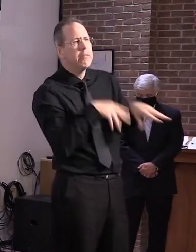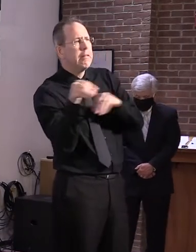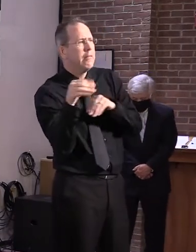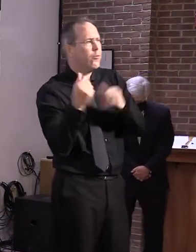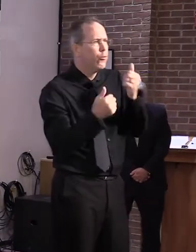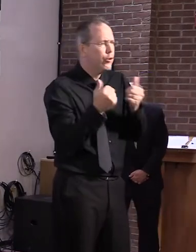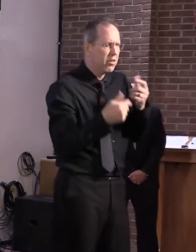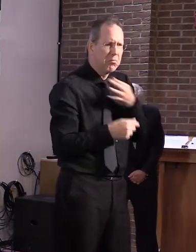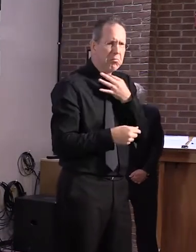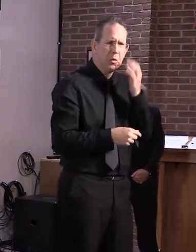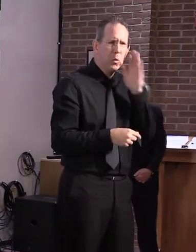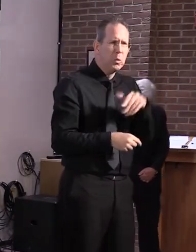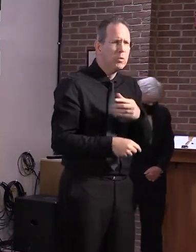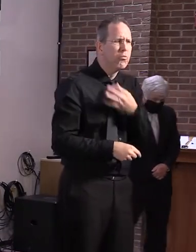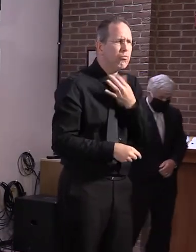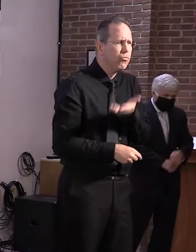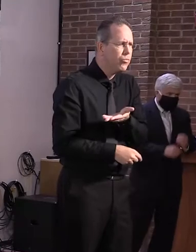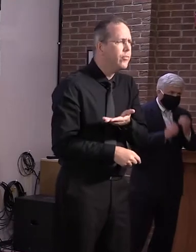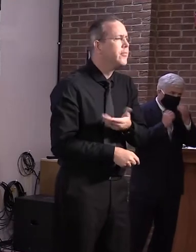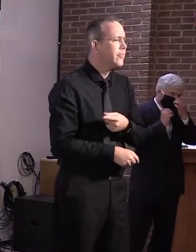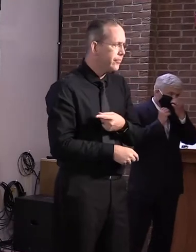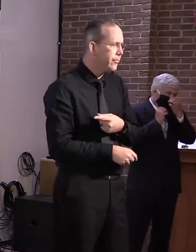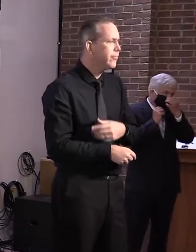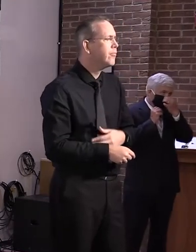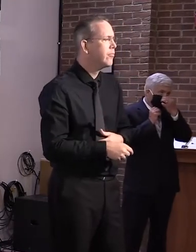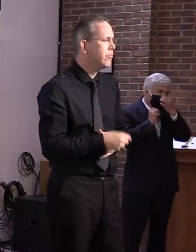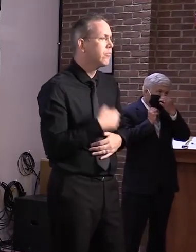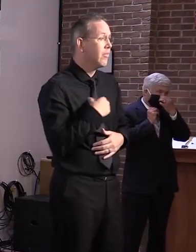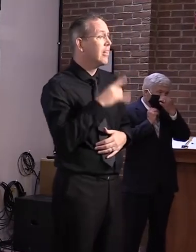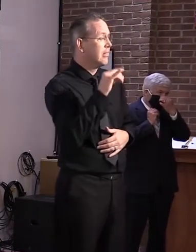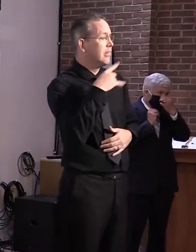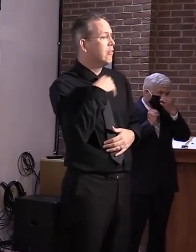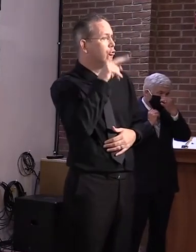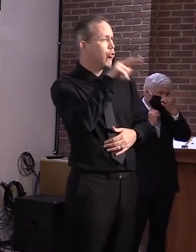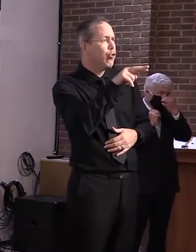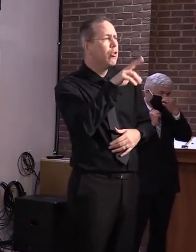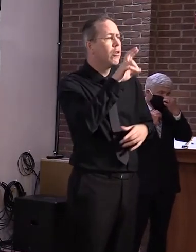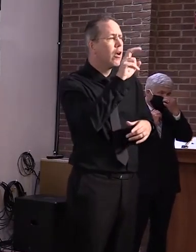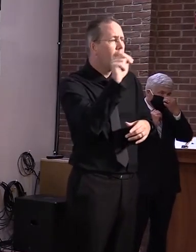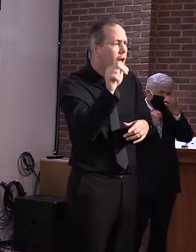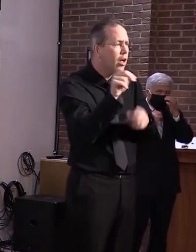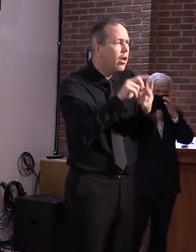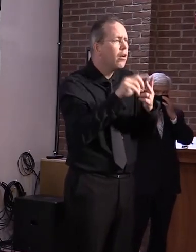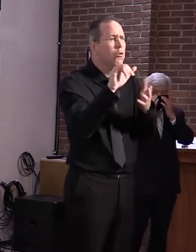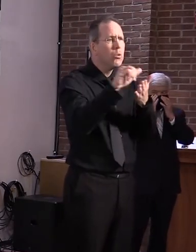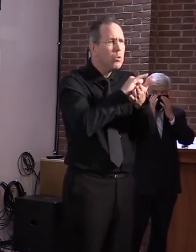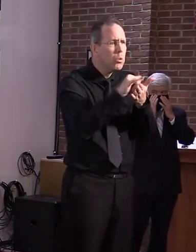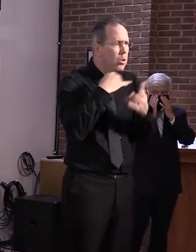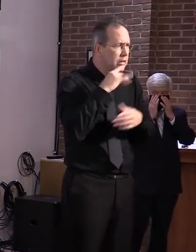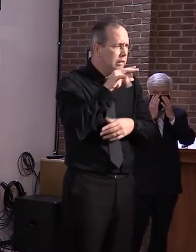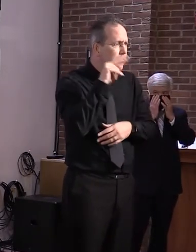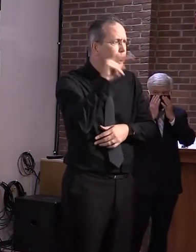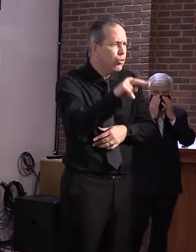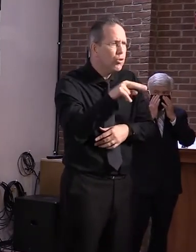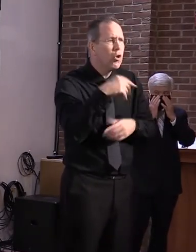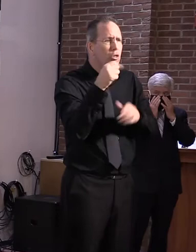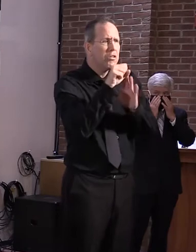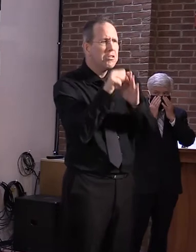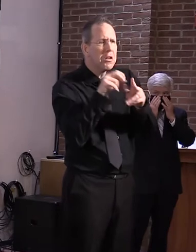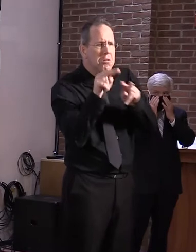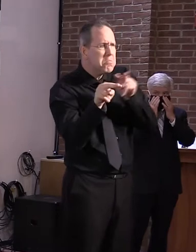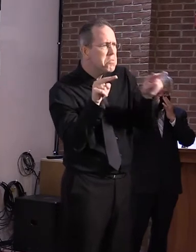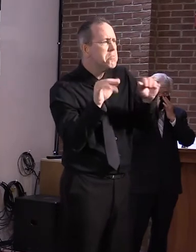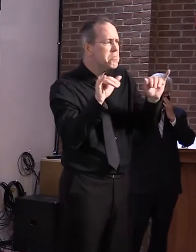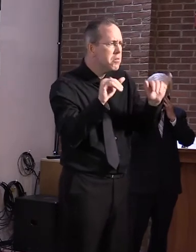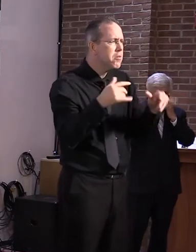York, the two or three others that were out, but we really took this from ground zero and built